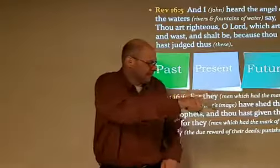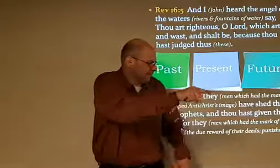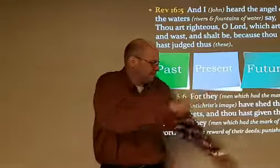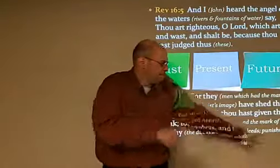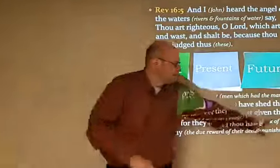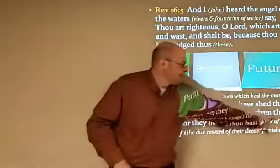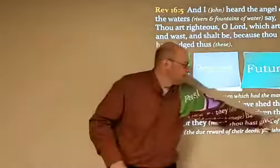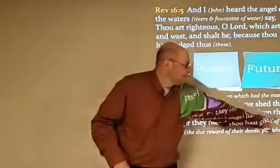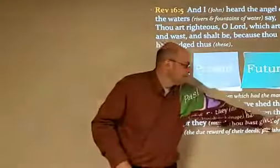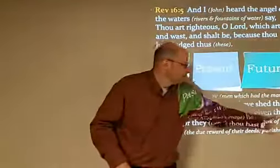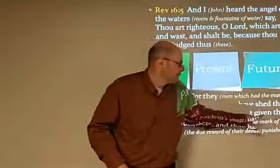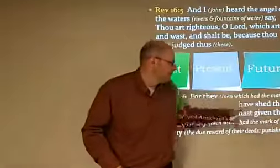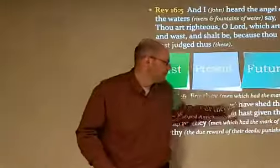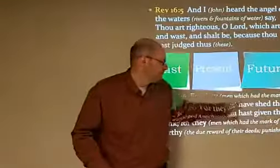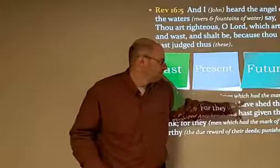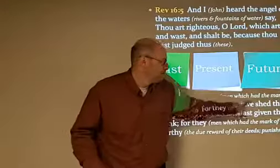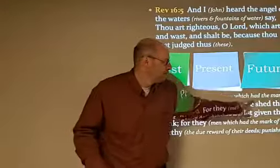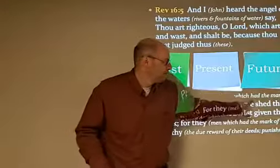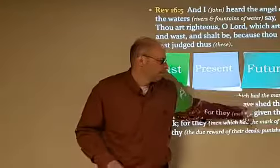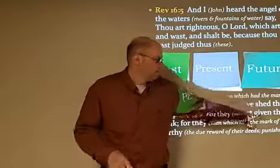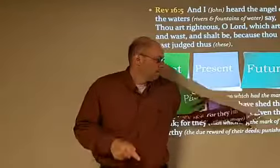"And thou hast given them blood